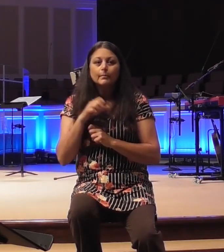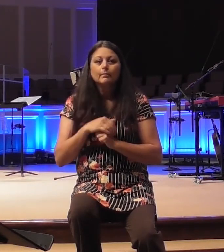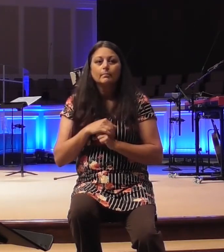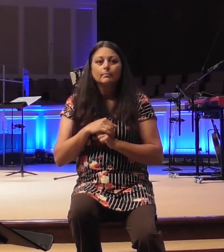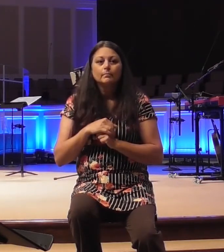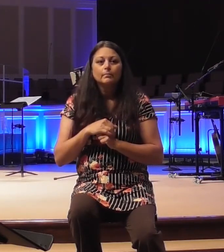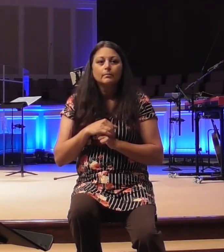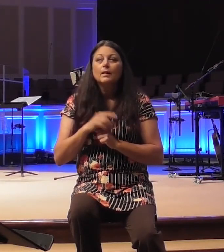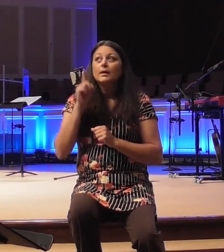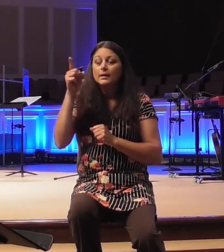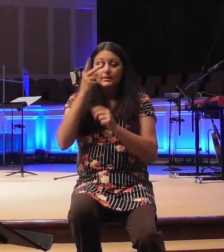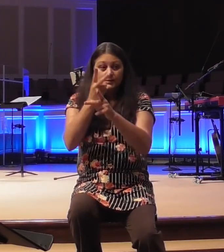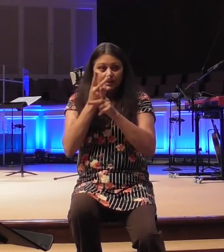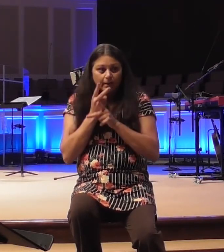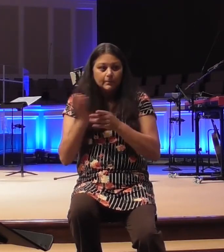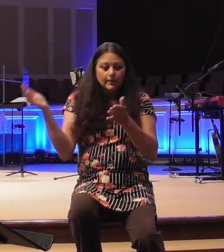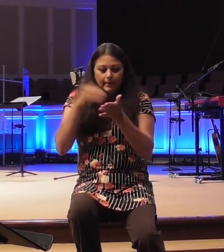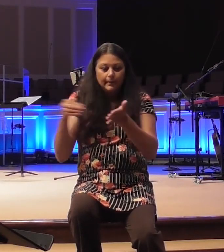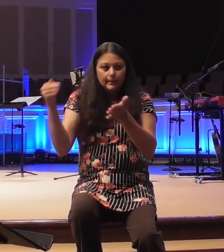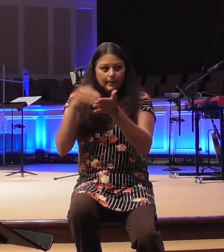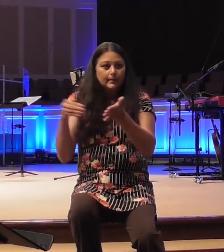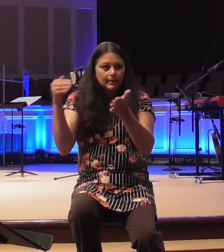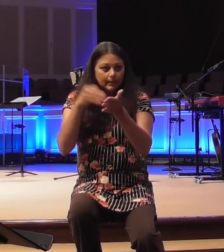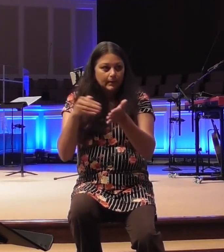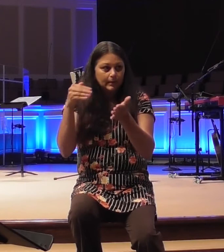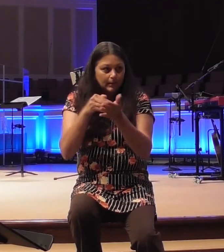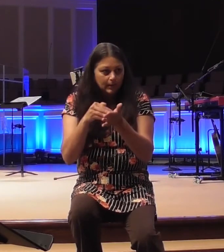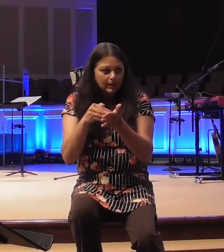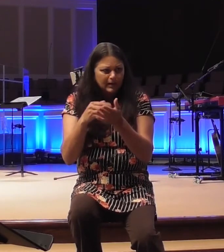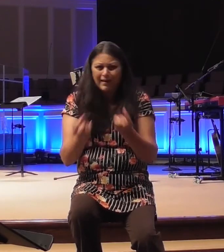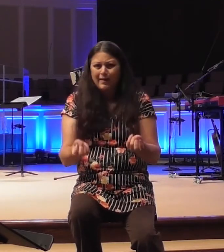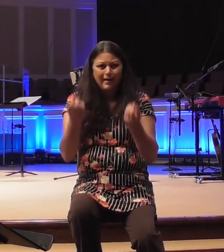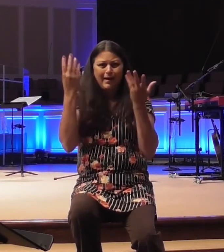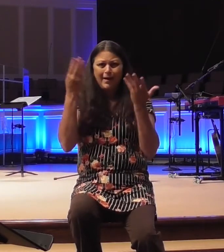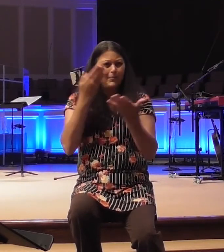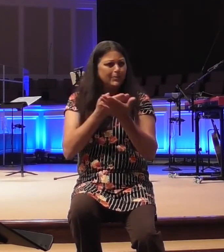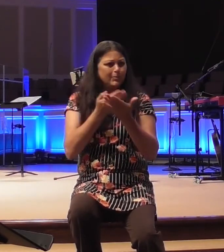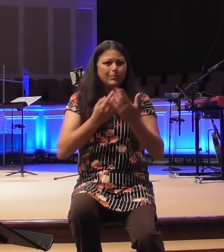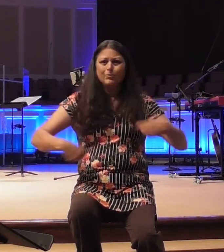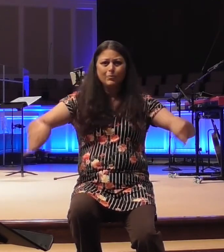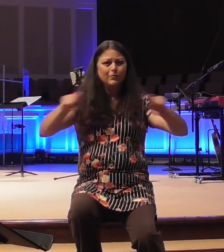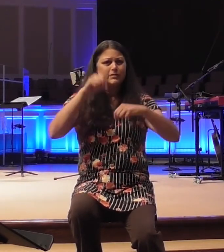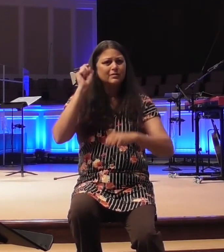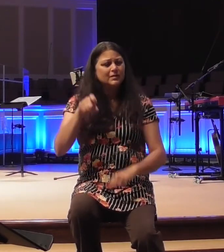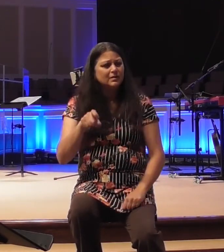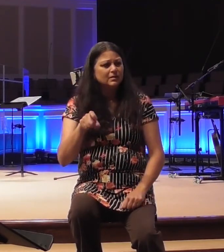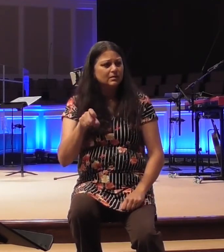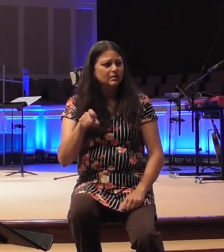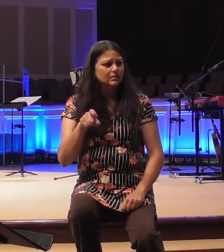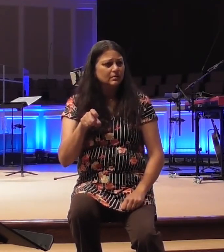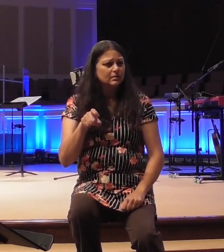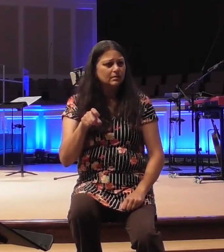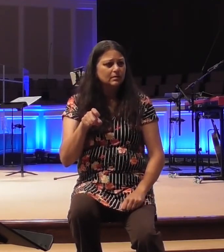and over and over and over and over again. Here's the thing. How much proof do you need